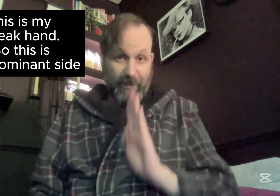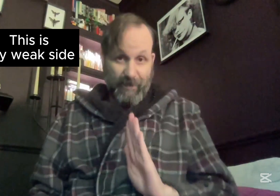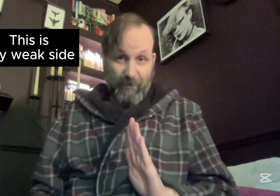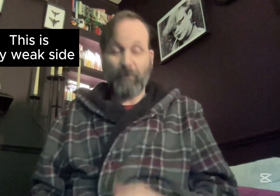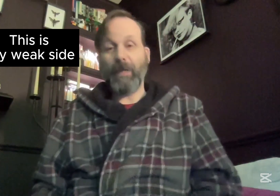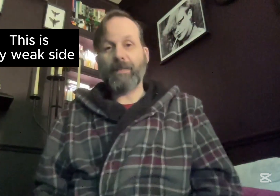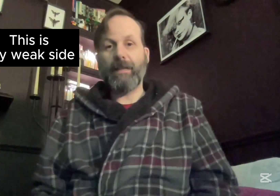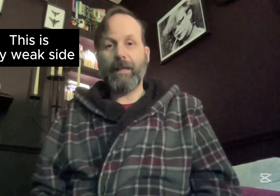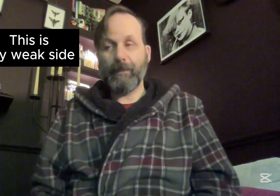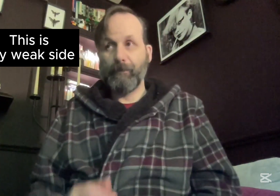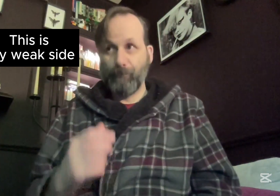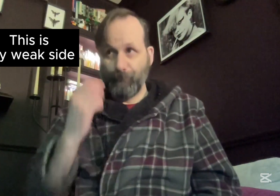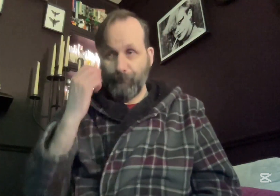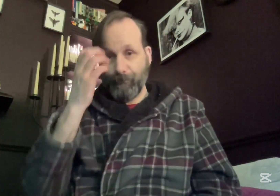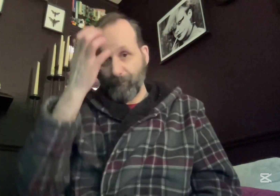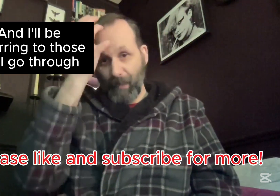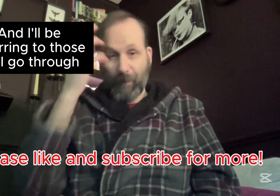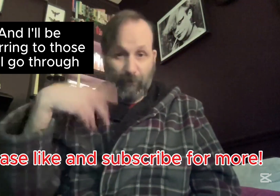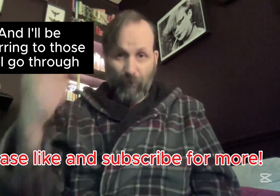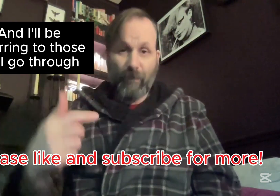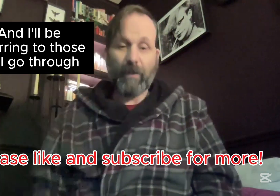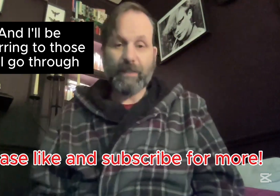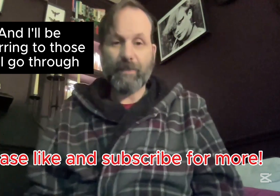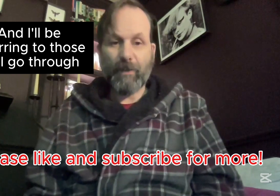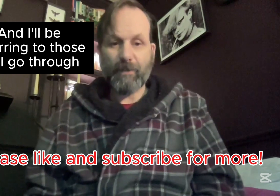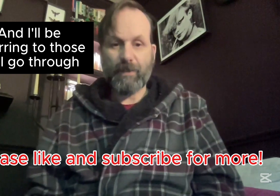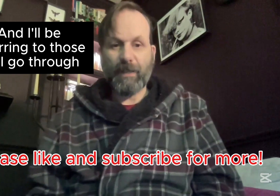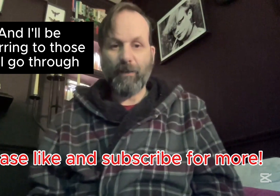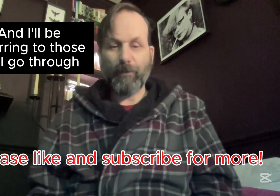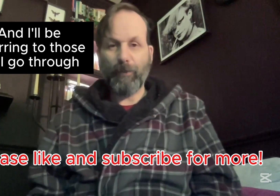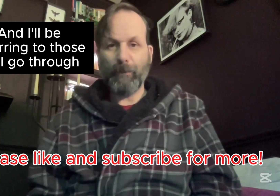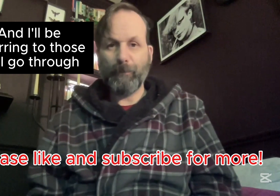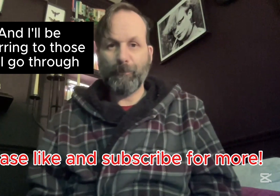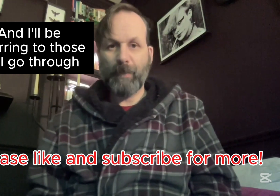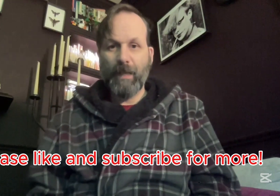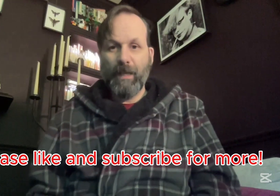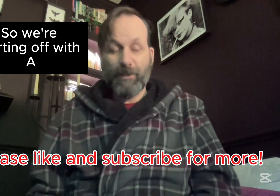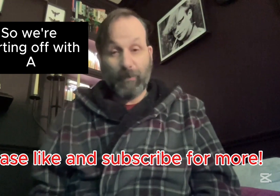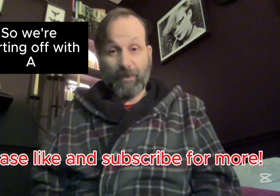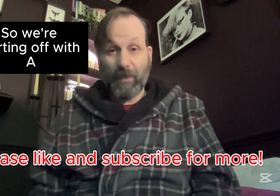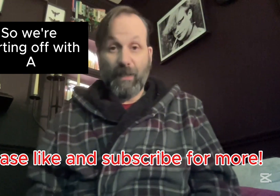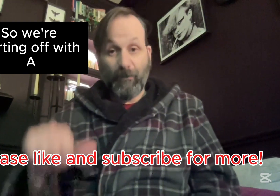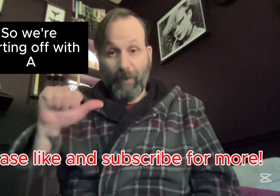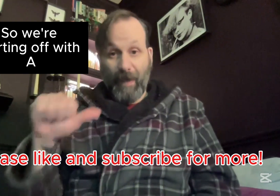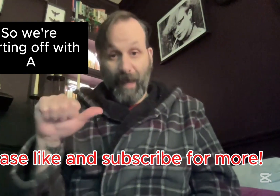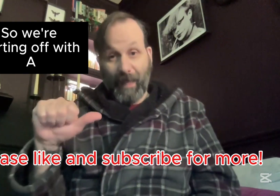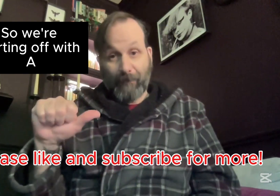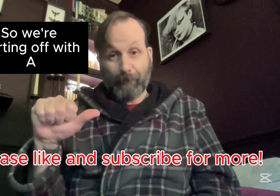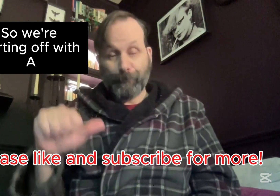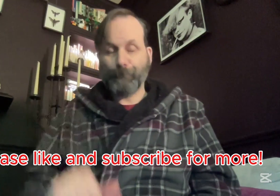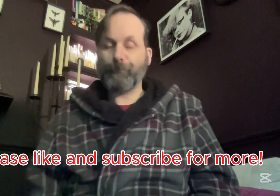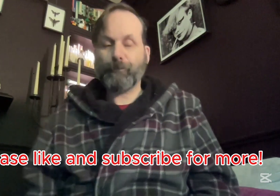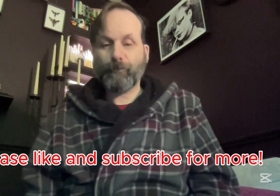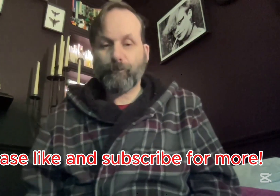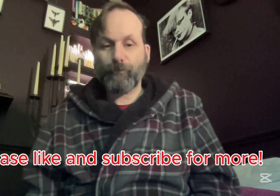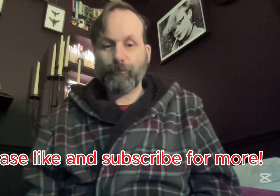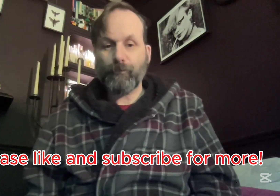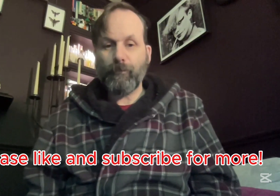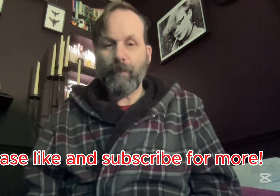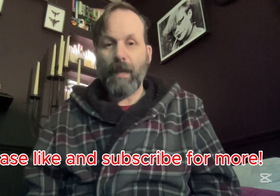this is my weak side, and I'll be referring to those as I go through. So we're starting off with A.